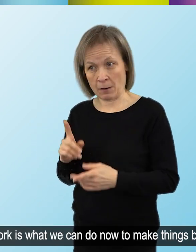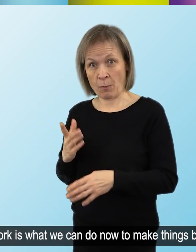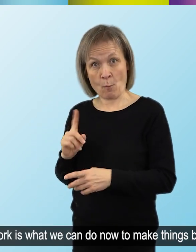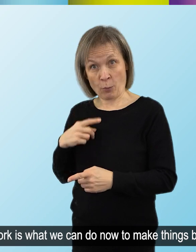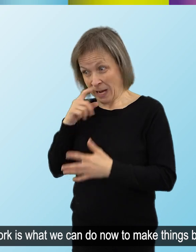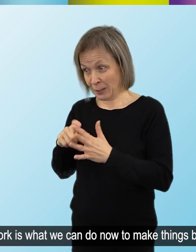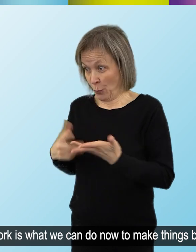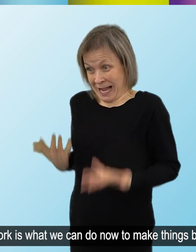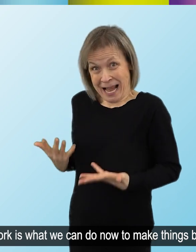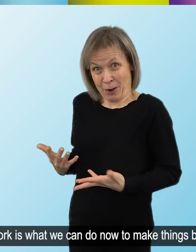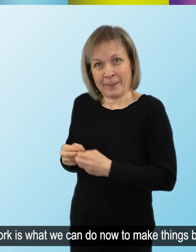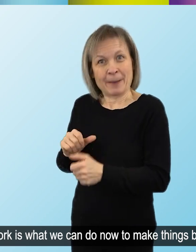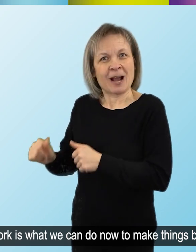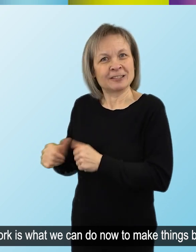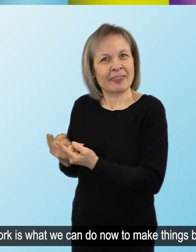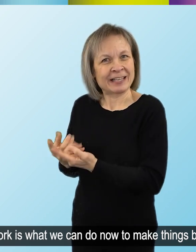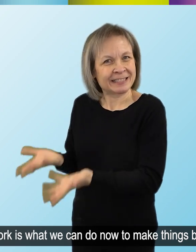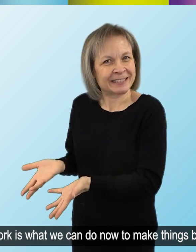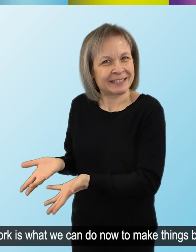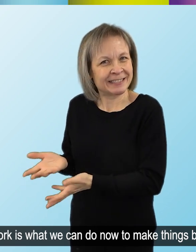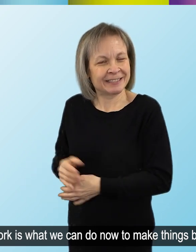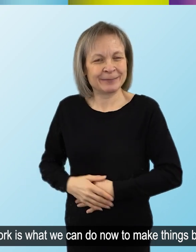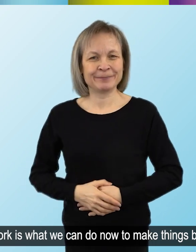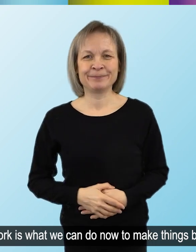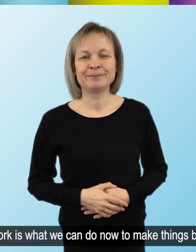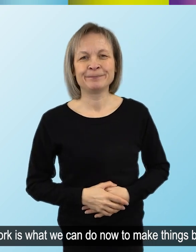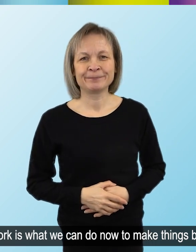The improvement work is what we can do now to make things better.